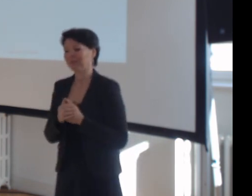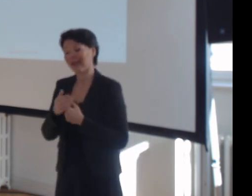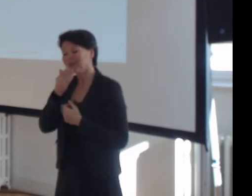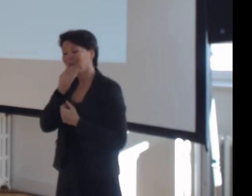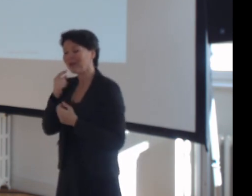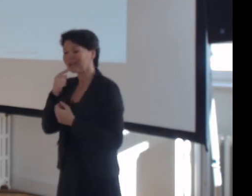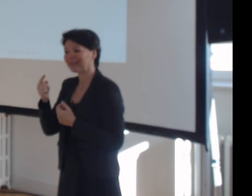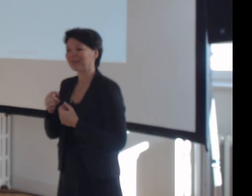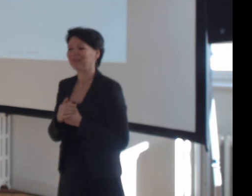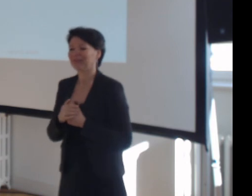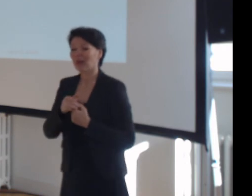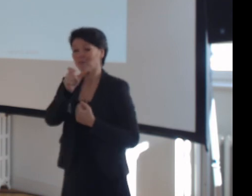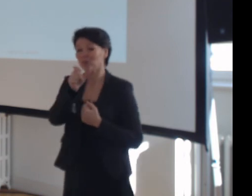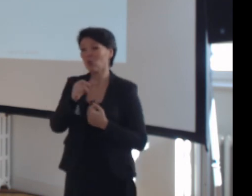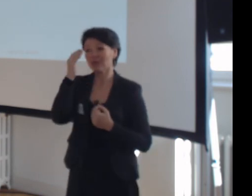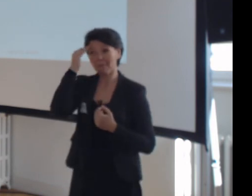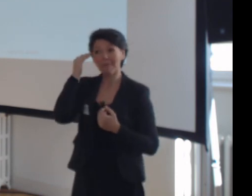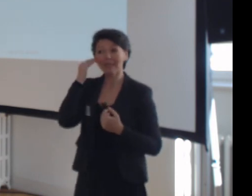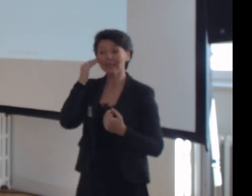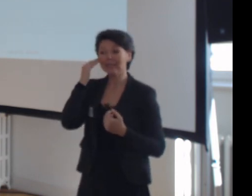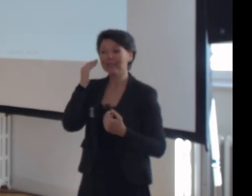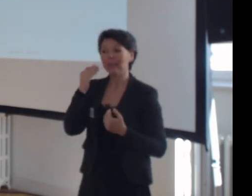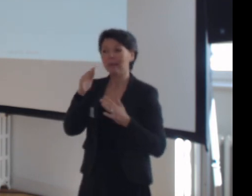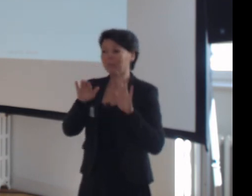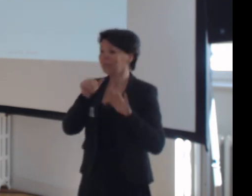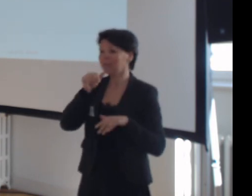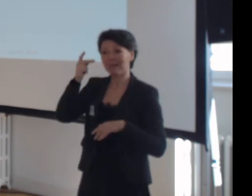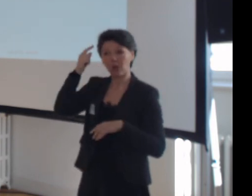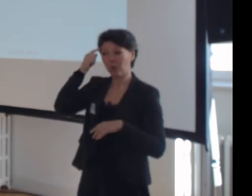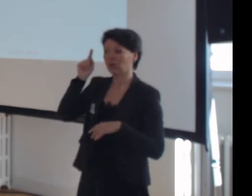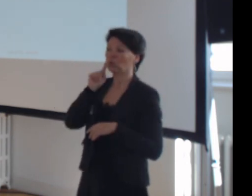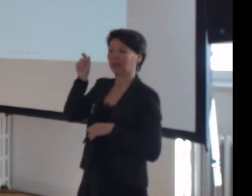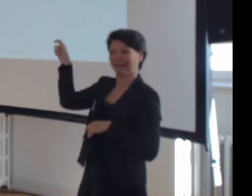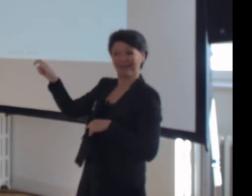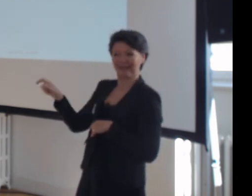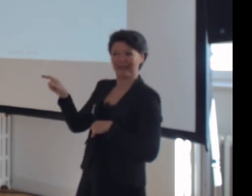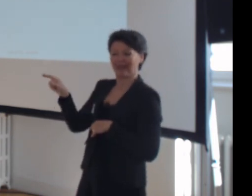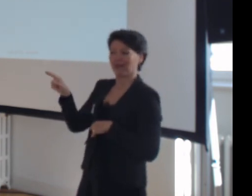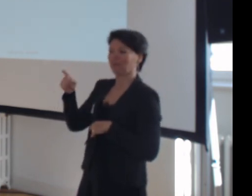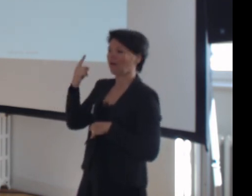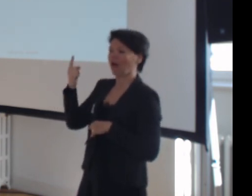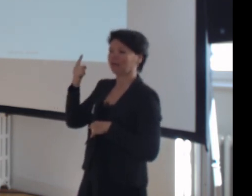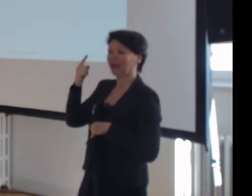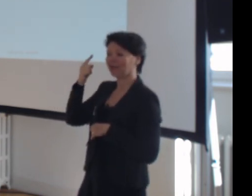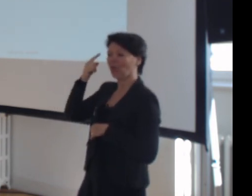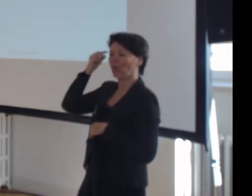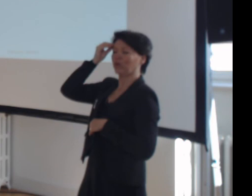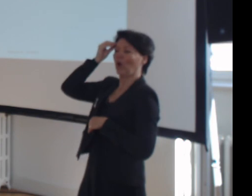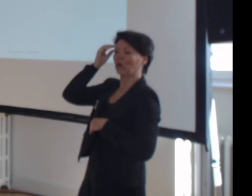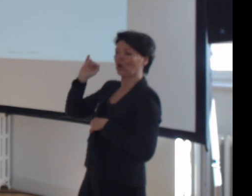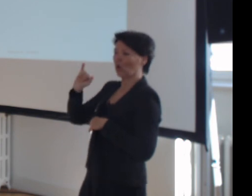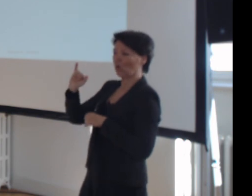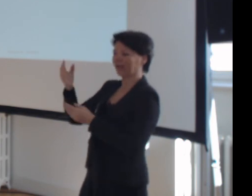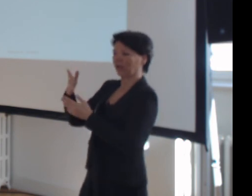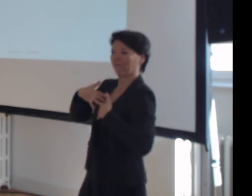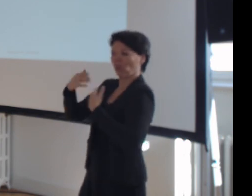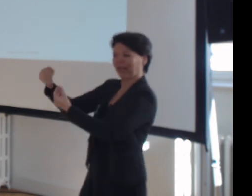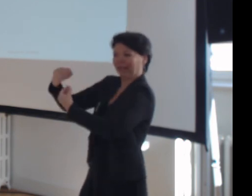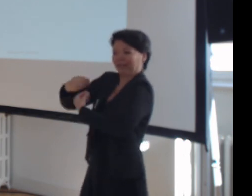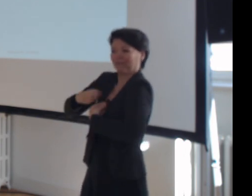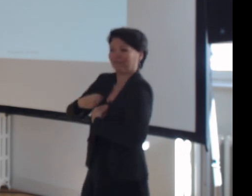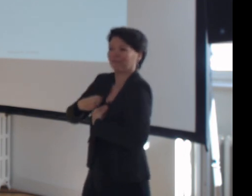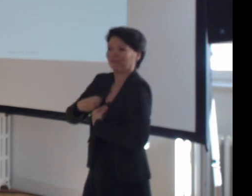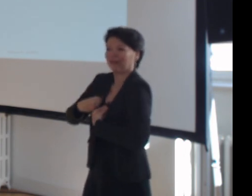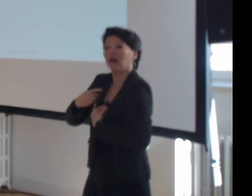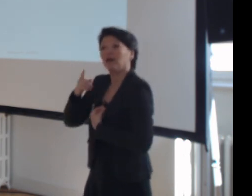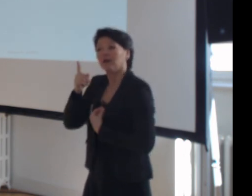a person with dementia might not always remember who you are, but they will always remember how you make them feel. So it's important